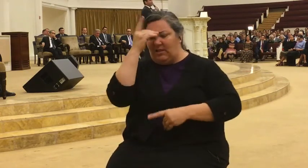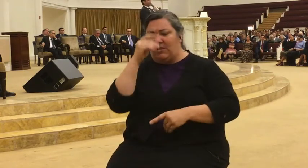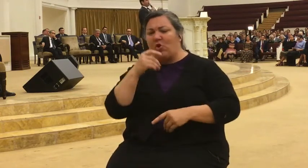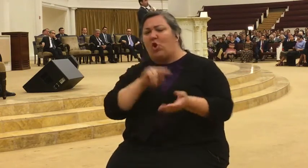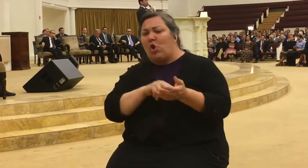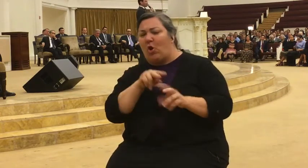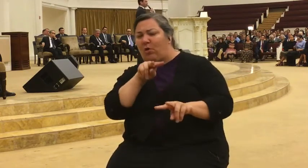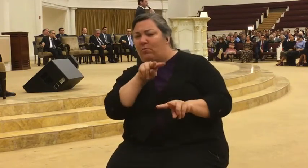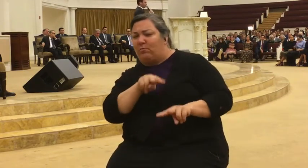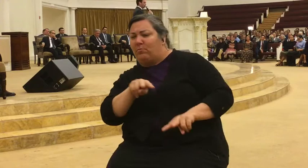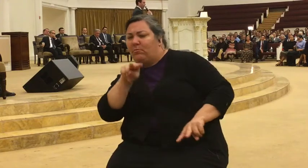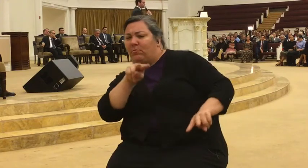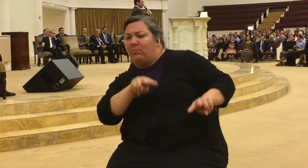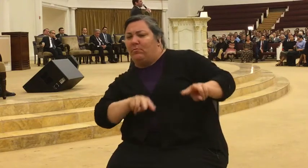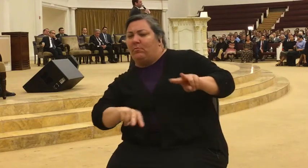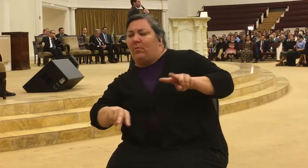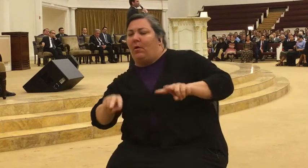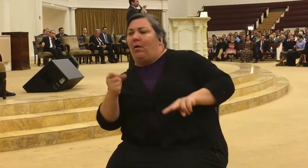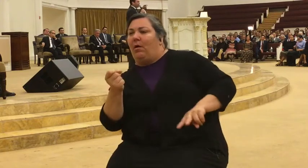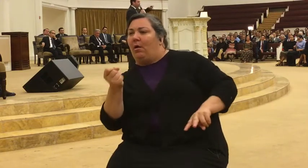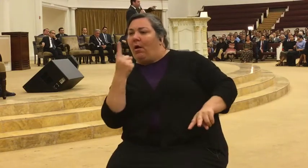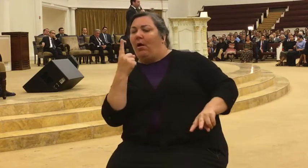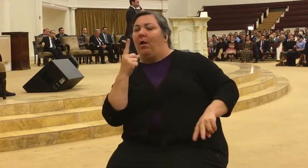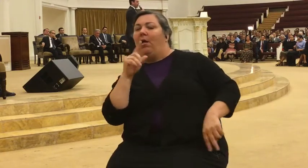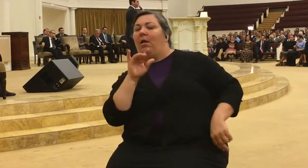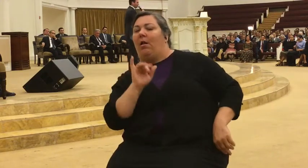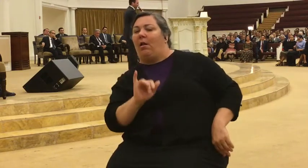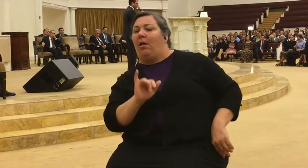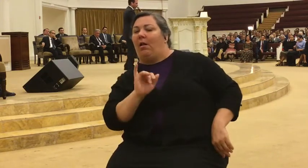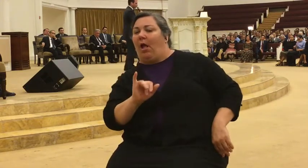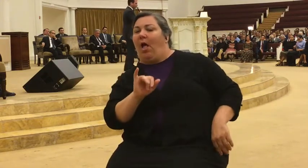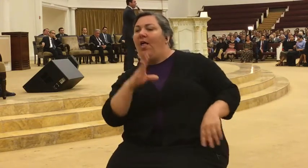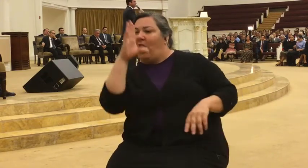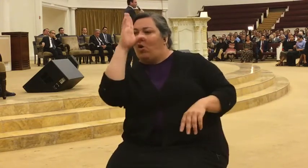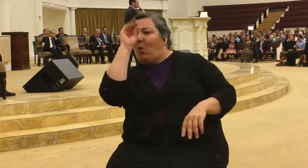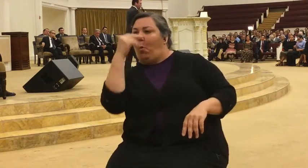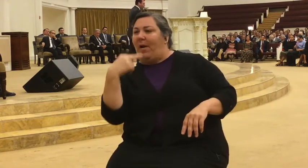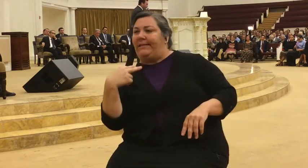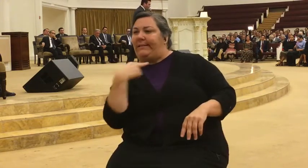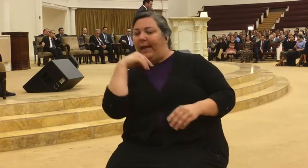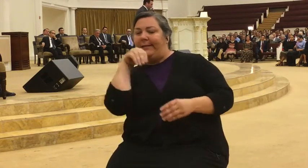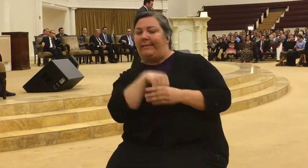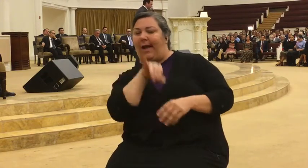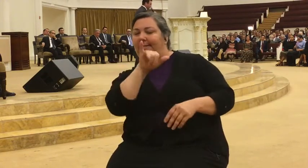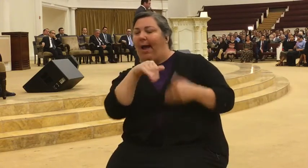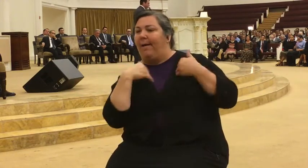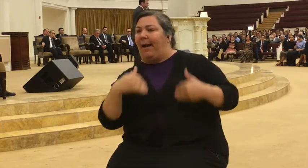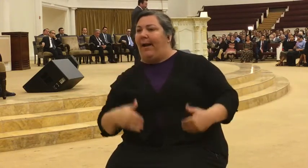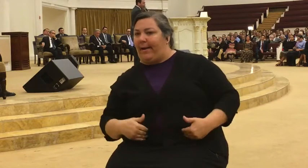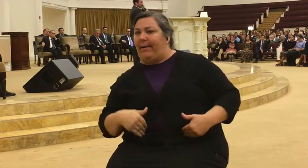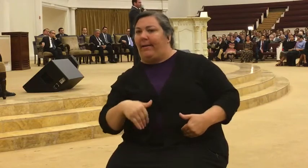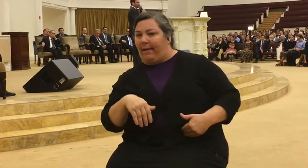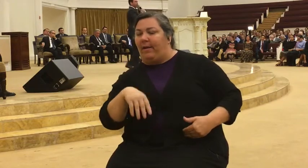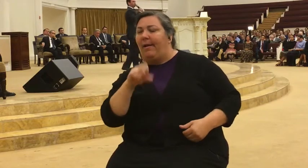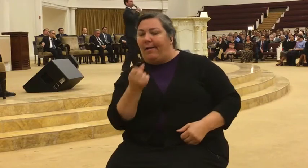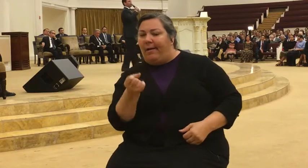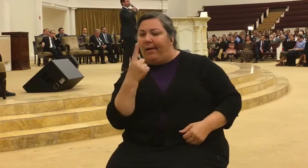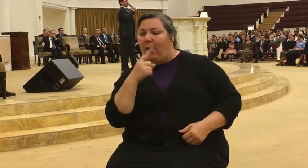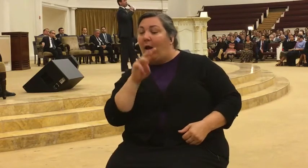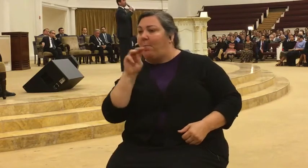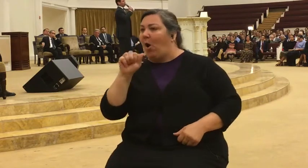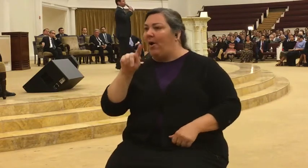it didn't take long for Verna to realize that there was a boy trapped in that tomb, that there was a boy trapped in that body.